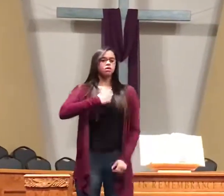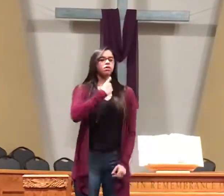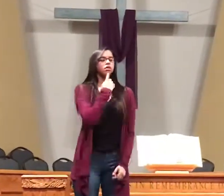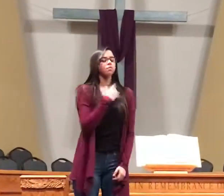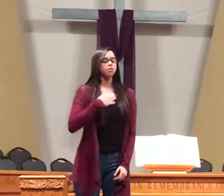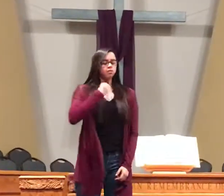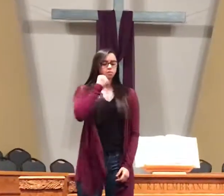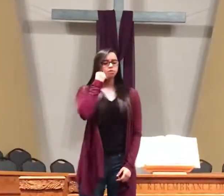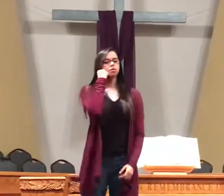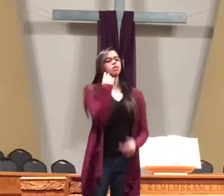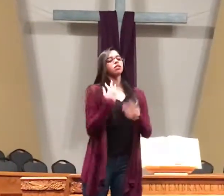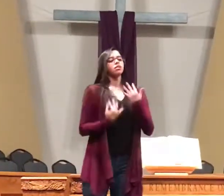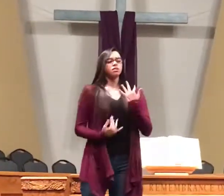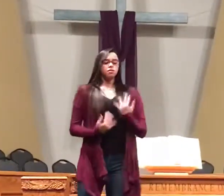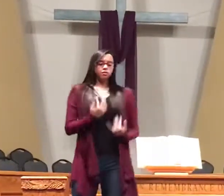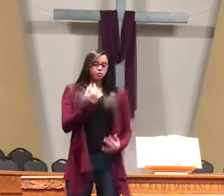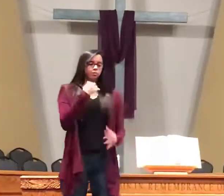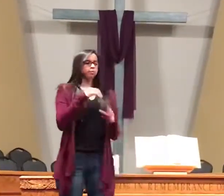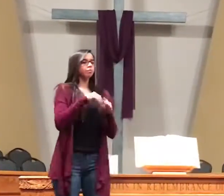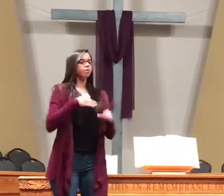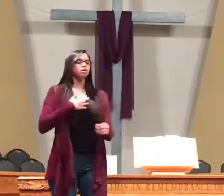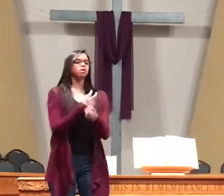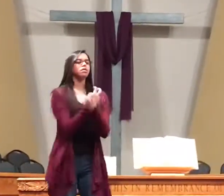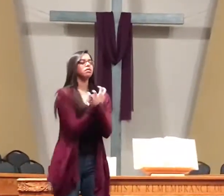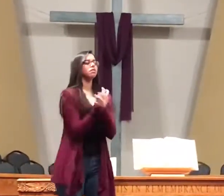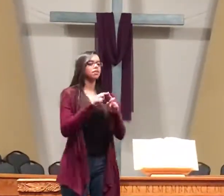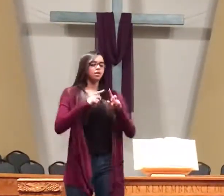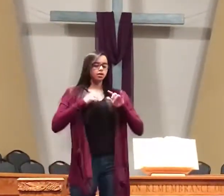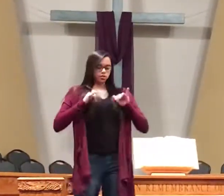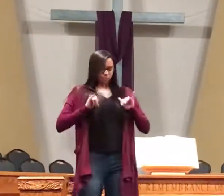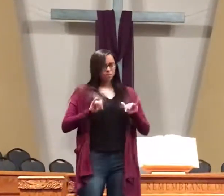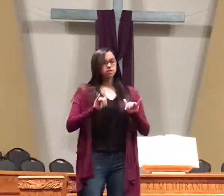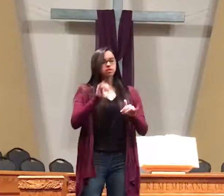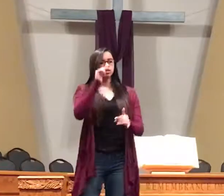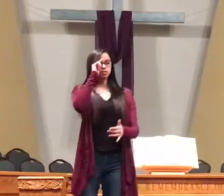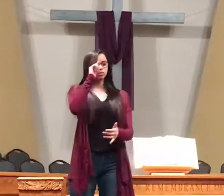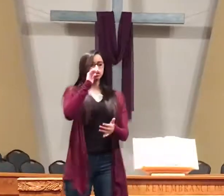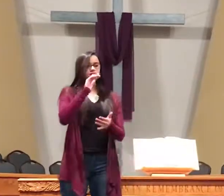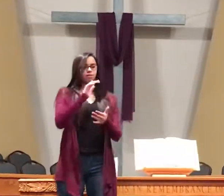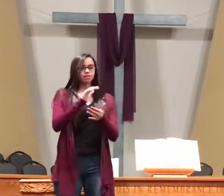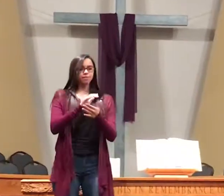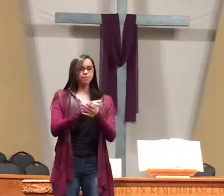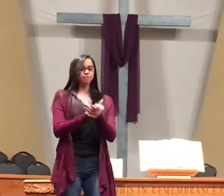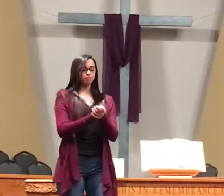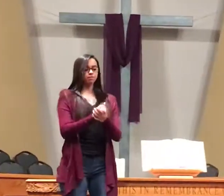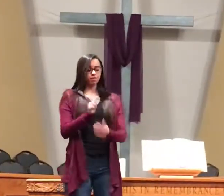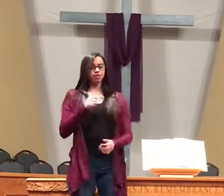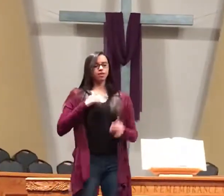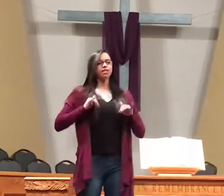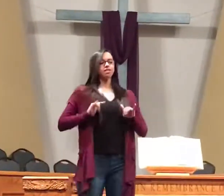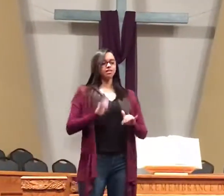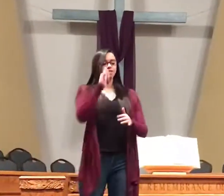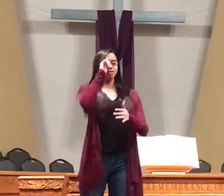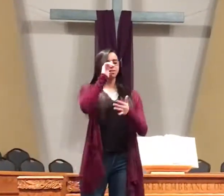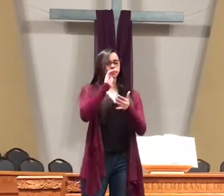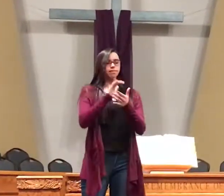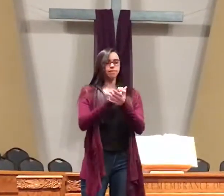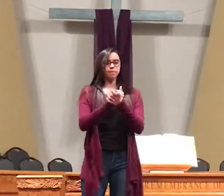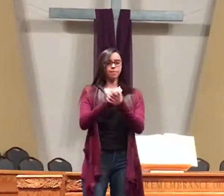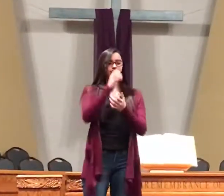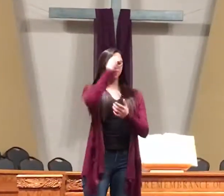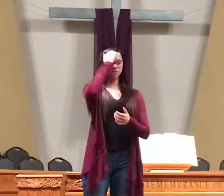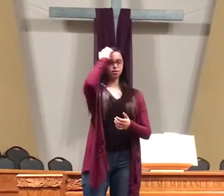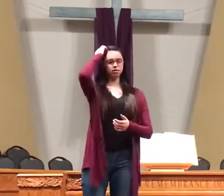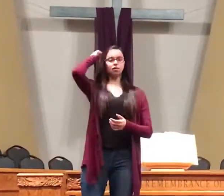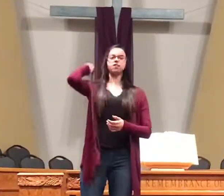two years, I miss my home. There's a fire burning in my bones. Still believe, yeah I